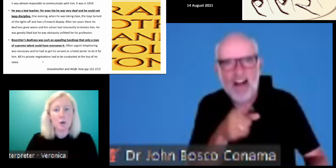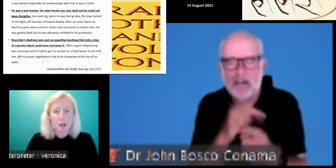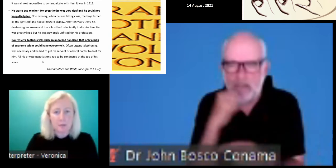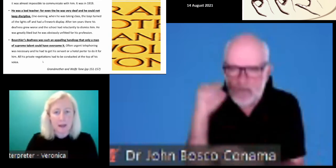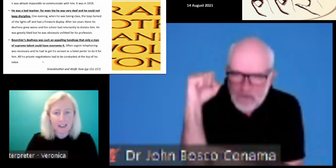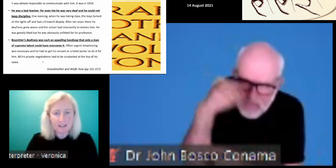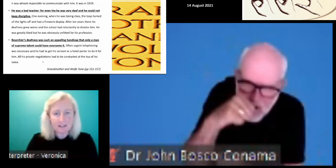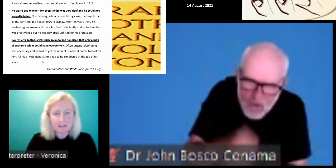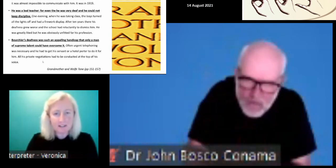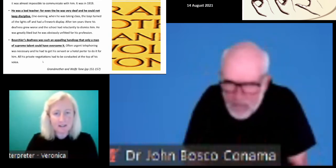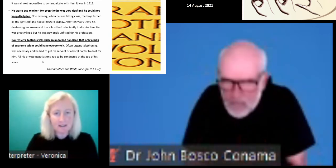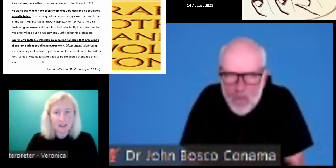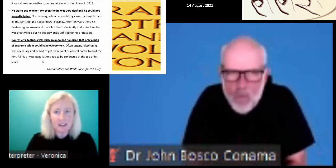older man.